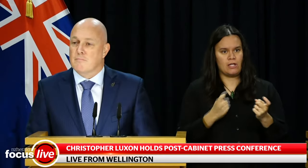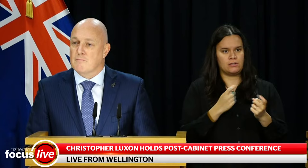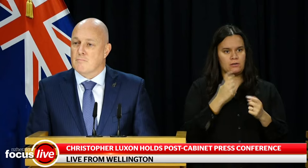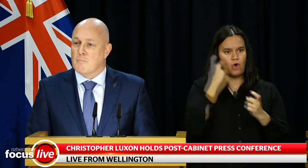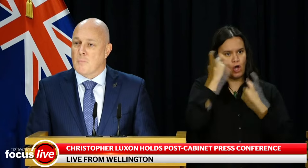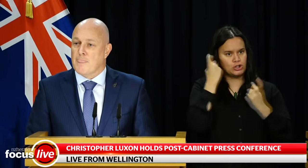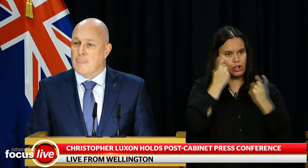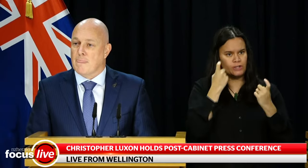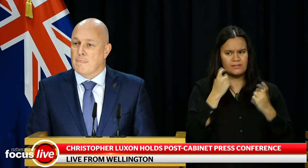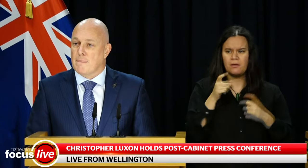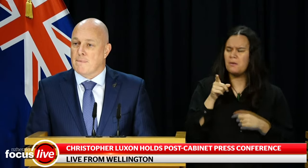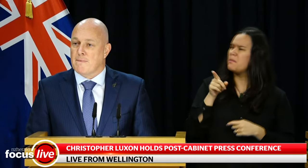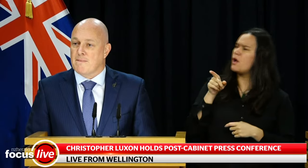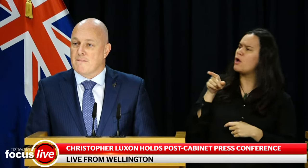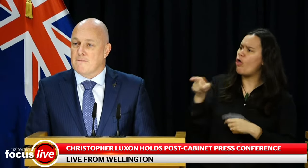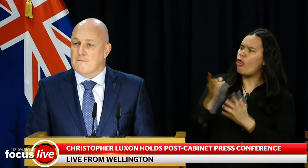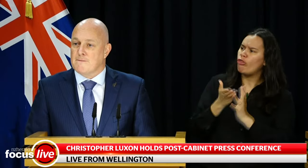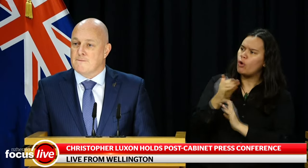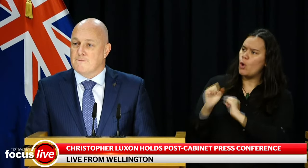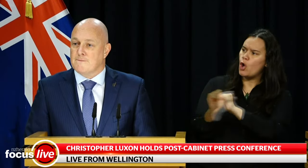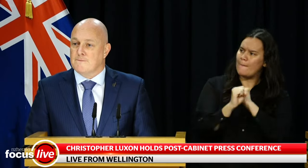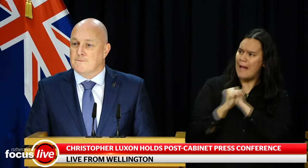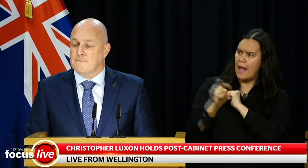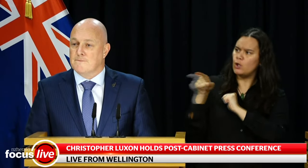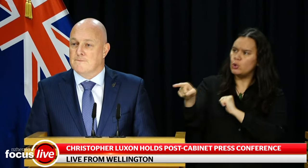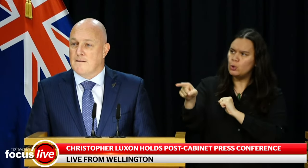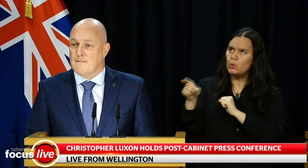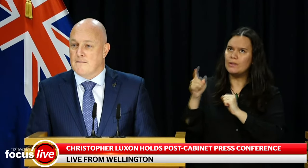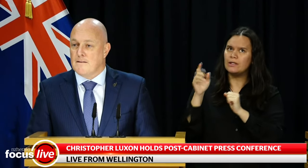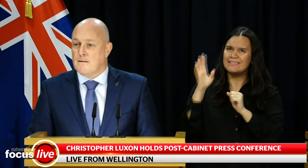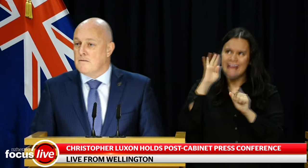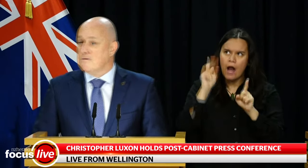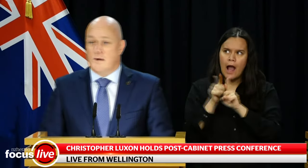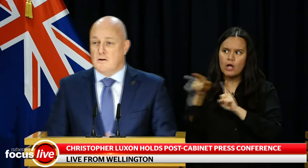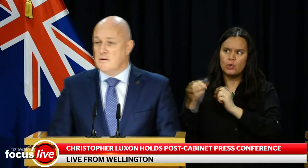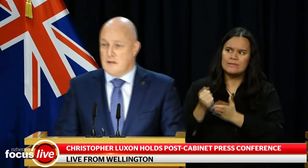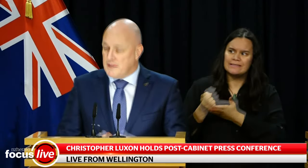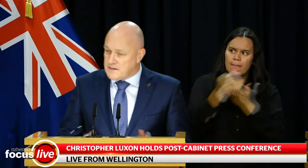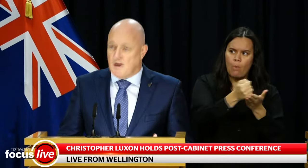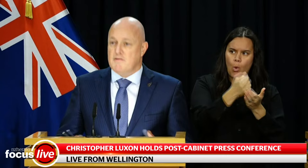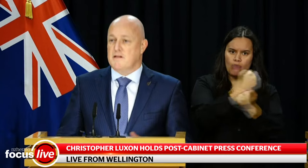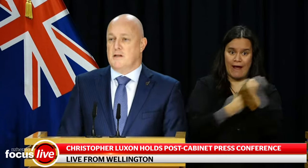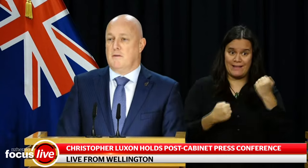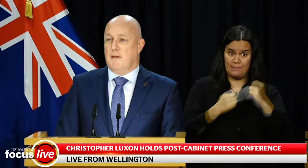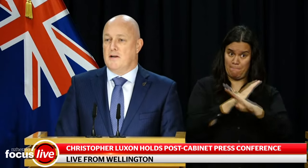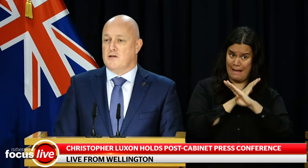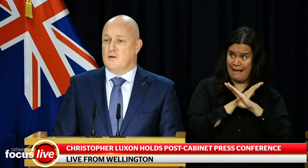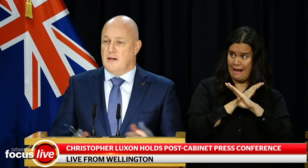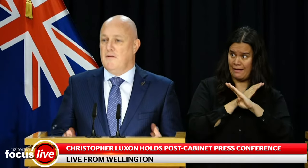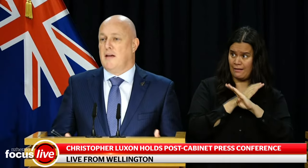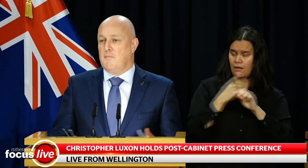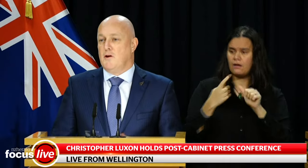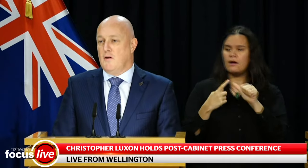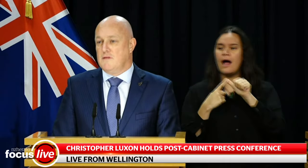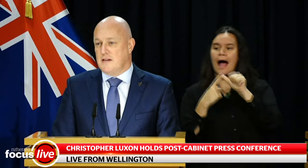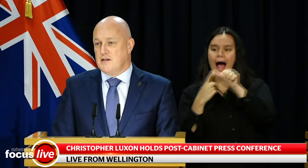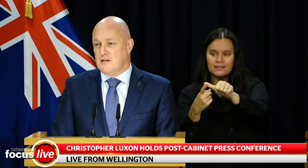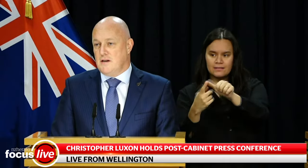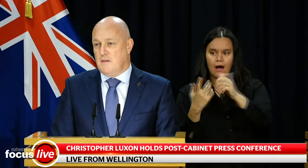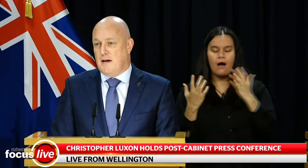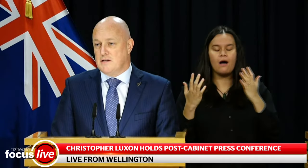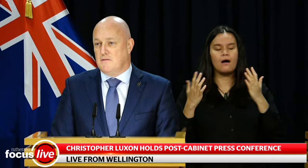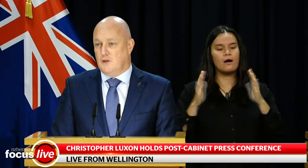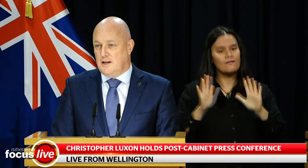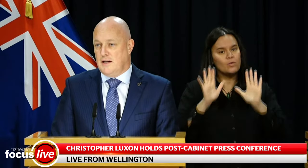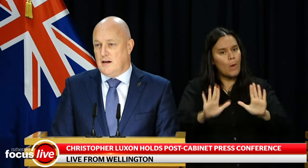comments during the campaign were interpreted as supporting a ban of the industry. Does that remain your position? That's my position. But until we have a cabinet